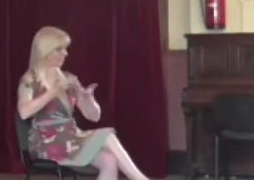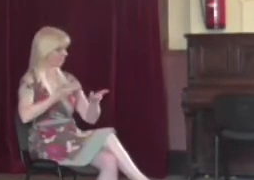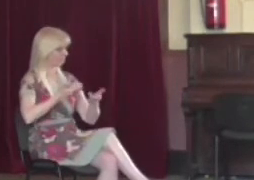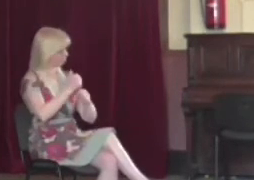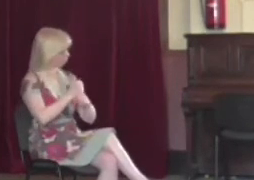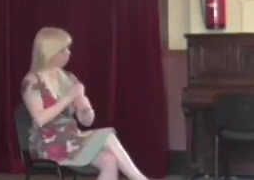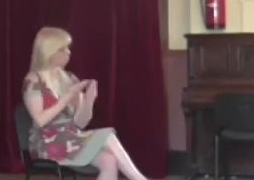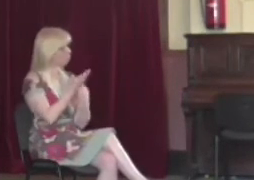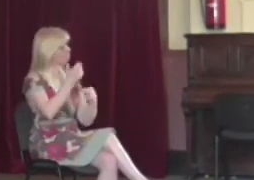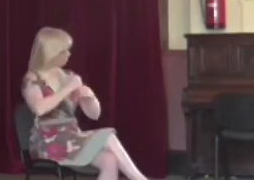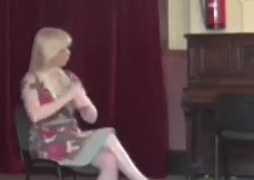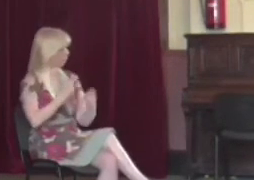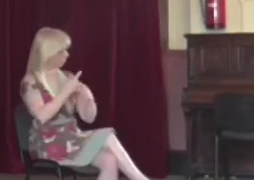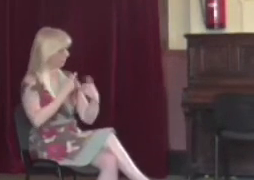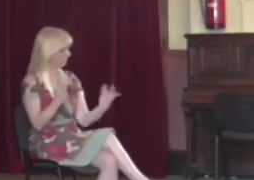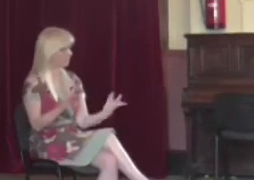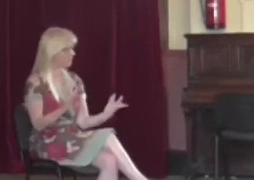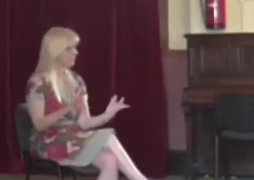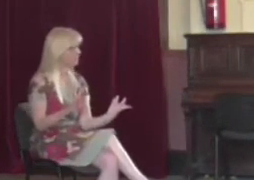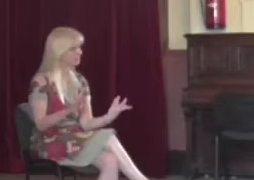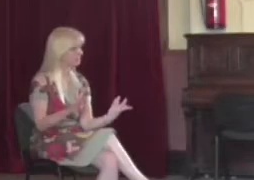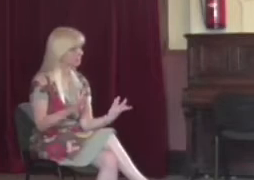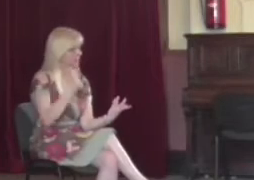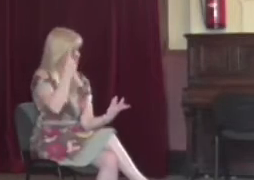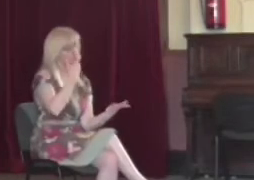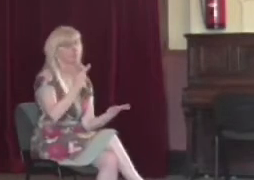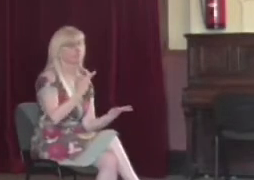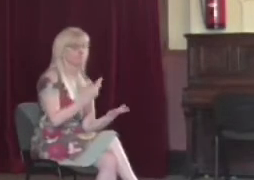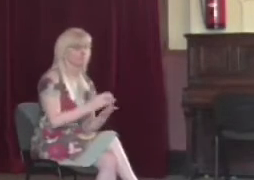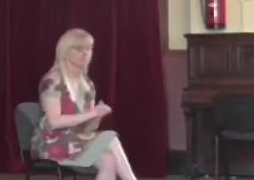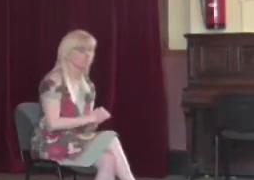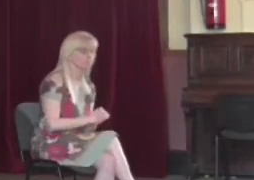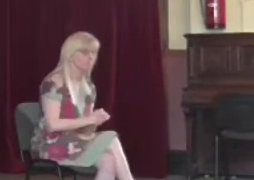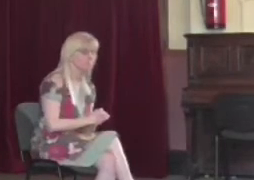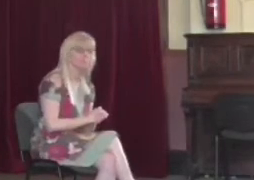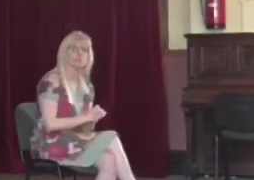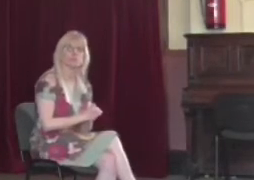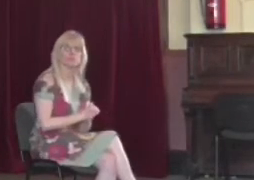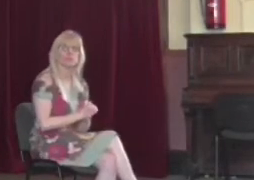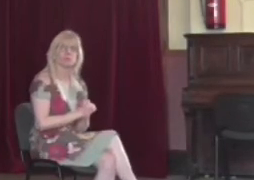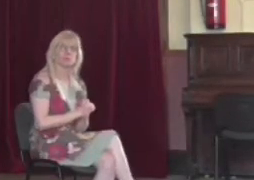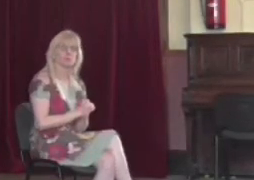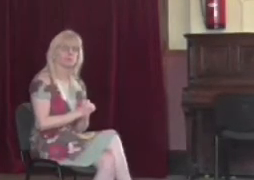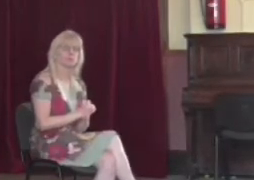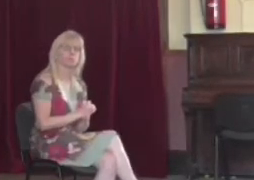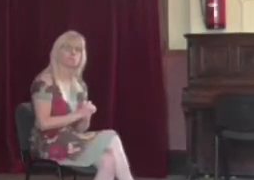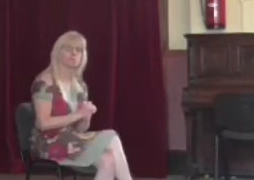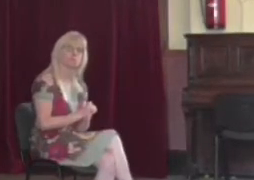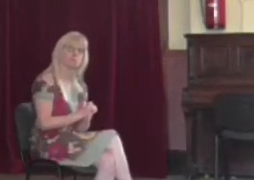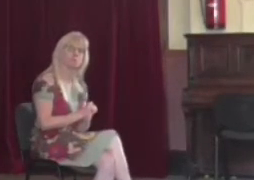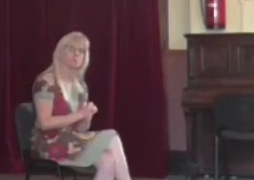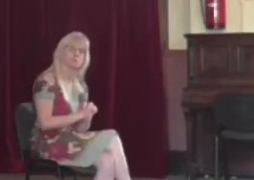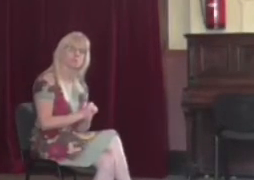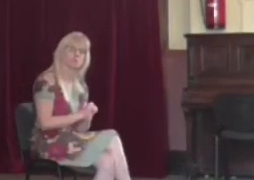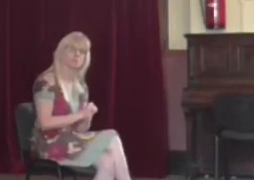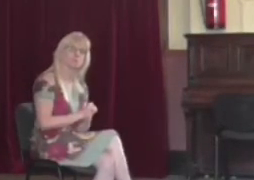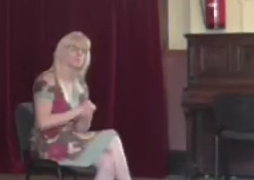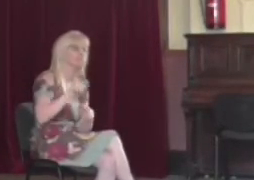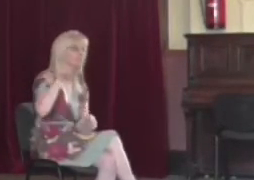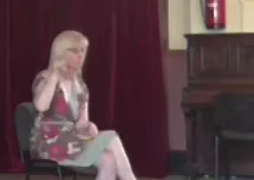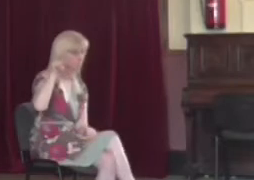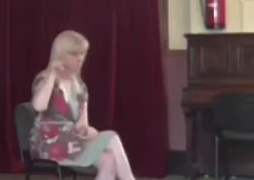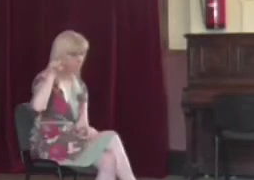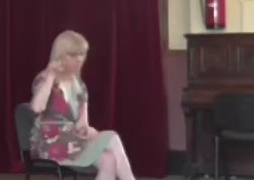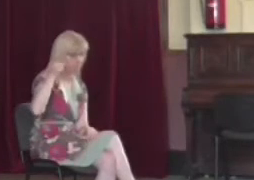By just saying that. And the first week we got 7. And then the second week we got 5. And then the